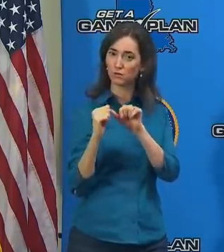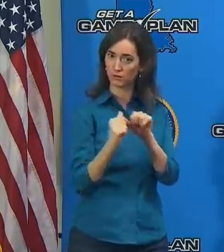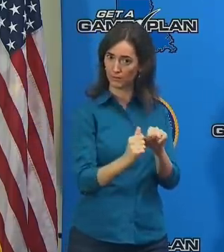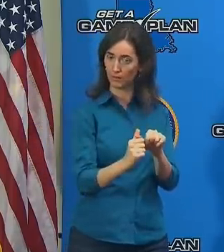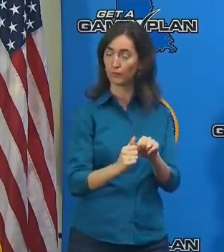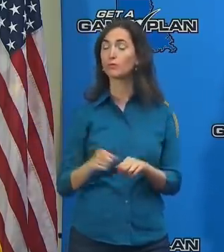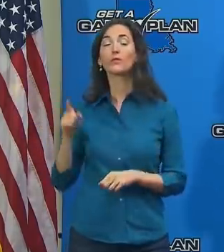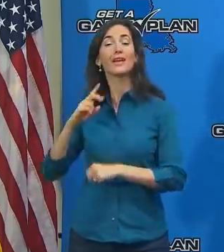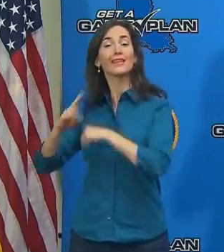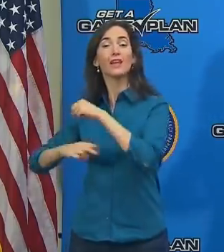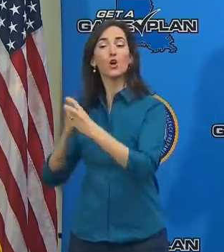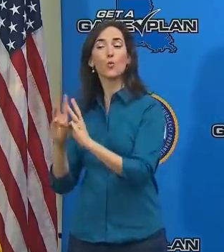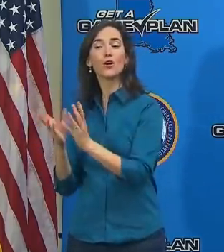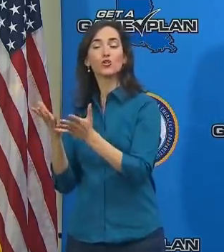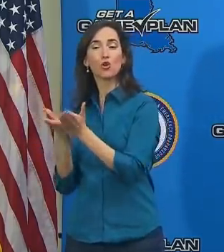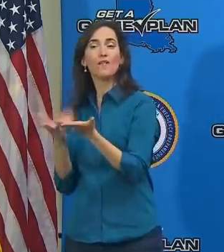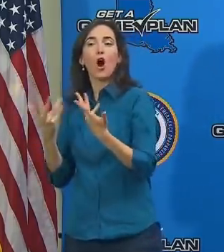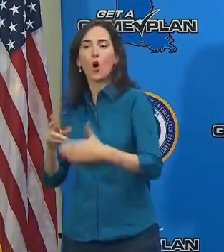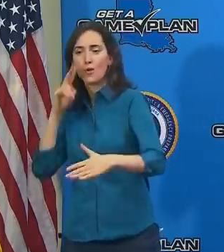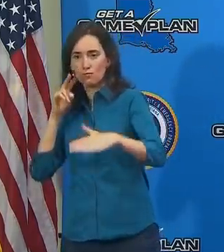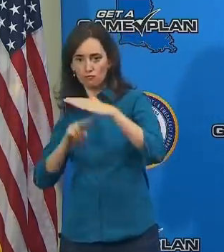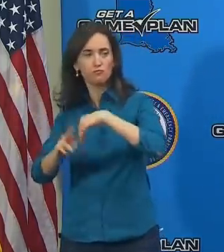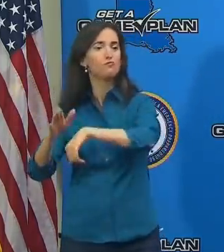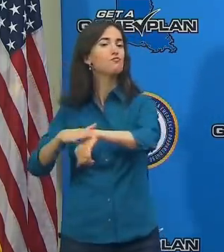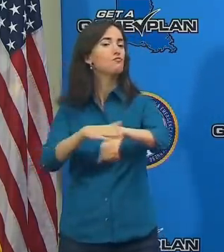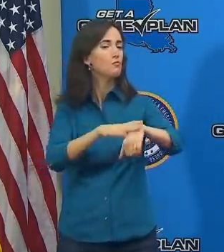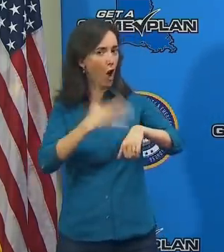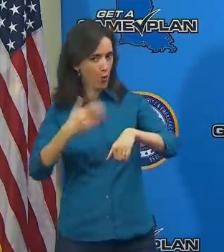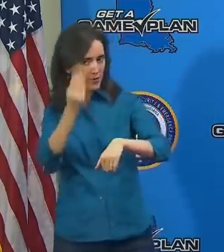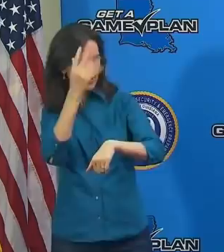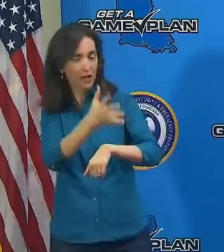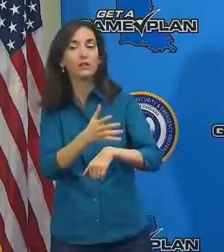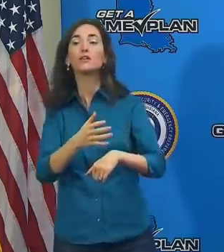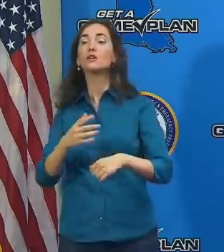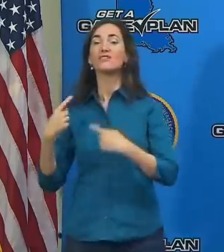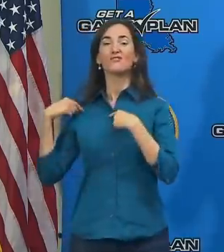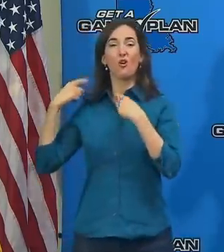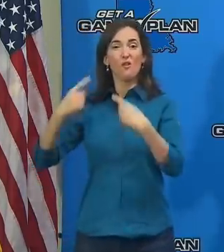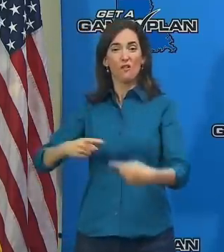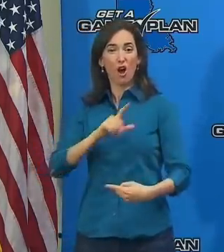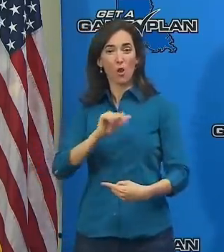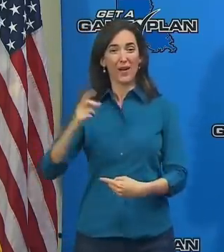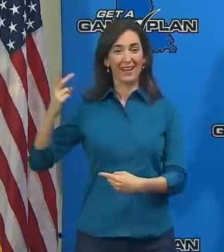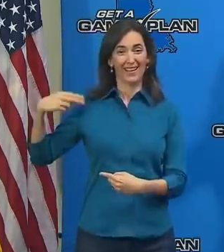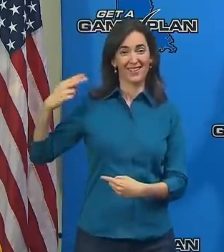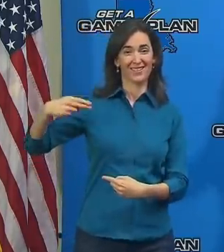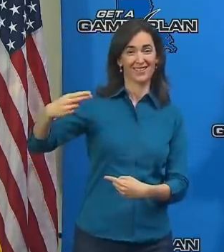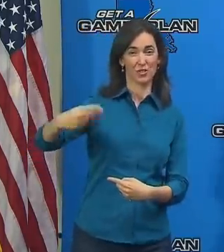Weather Service, this is one of the strongest storms to make landfall here in modern times.